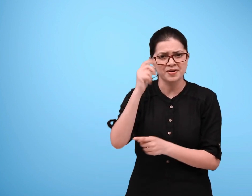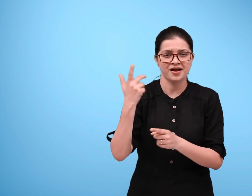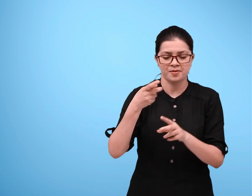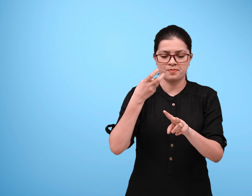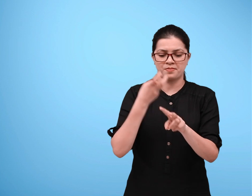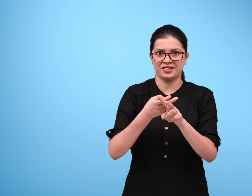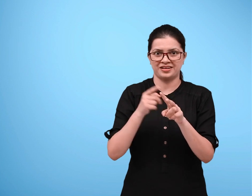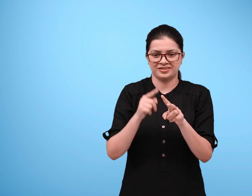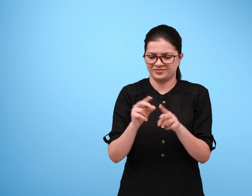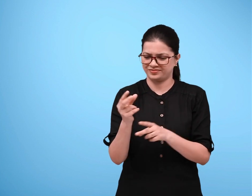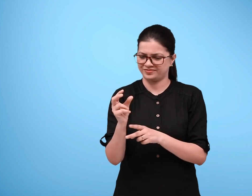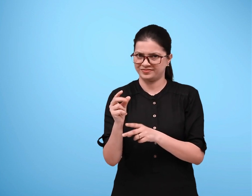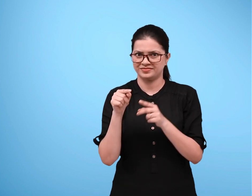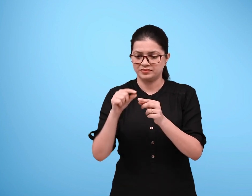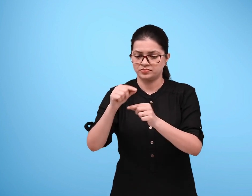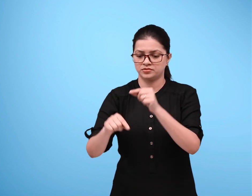Remember that the stone is held with a string.